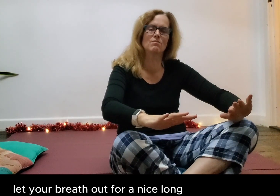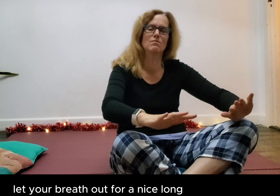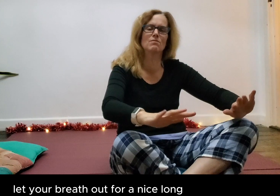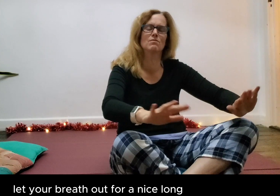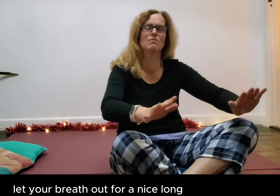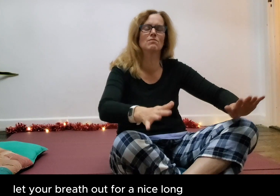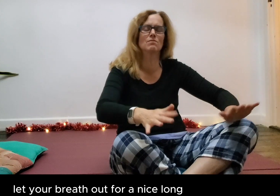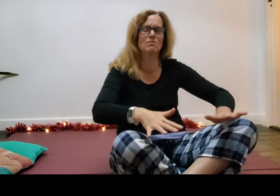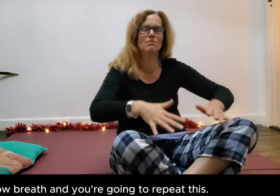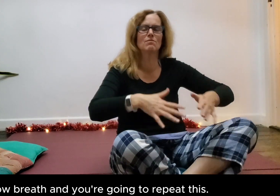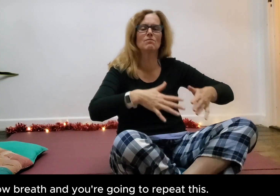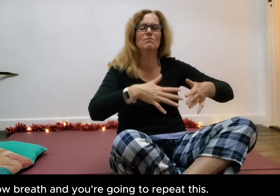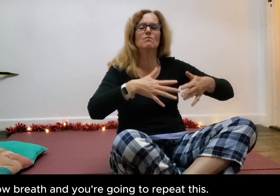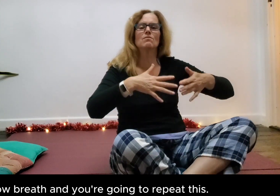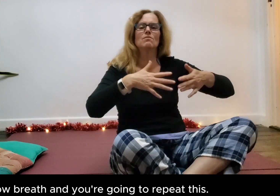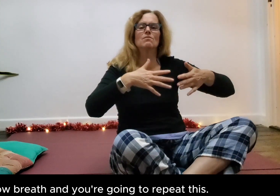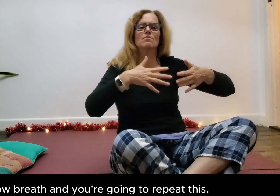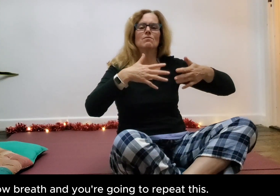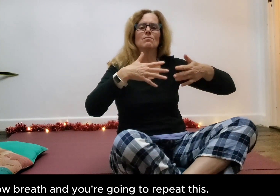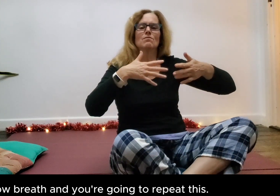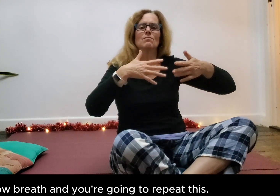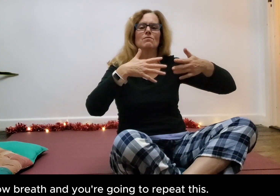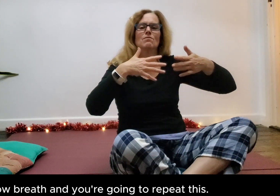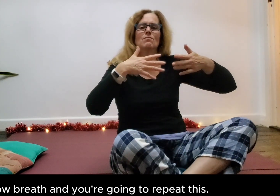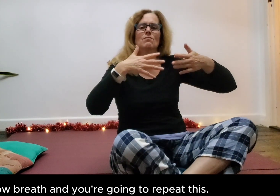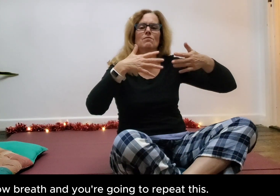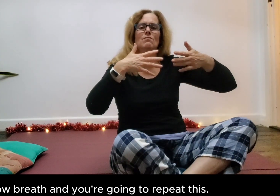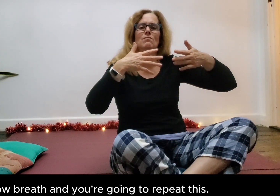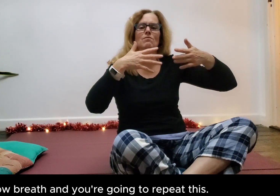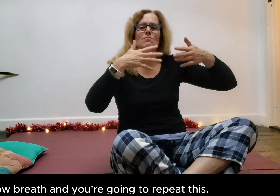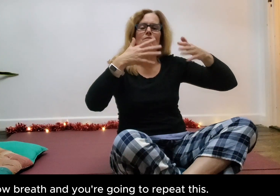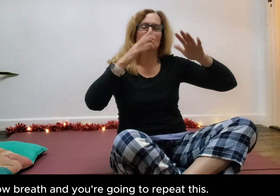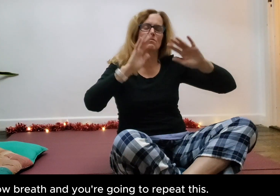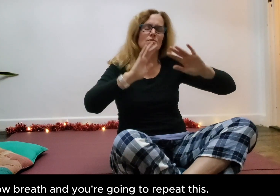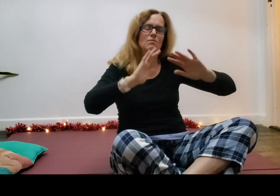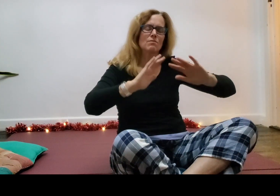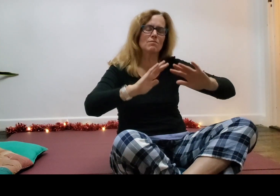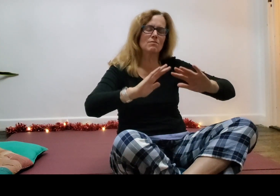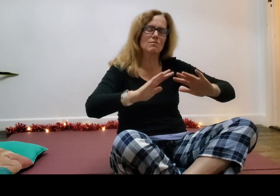long, slow breath. And you're going to repeat this.